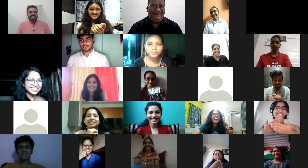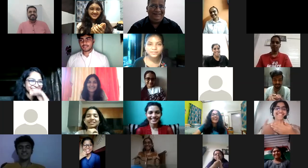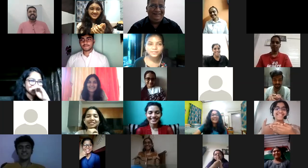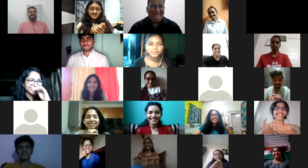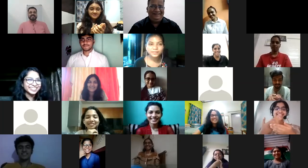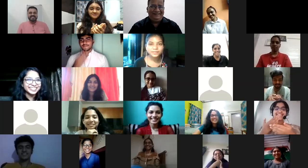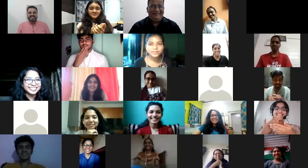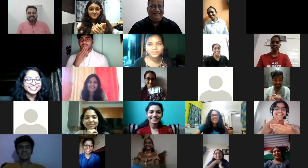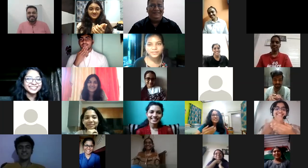Okay.